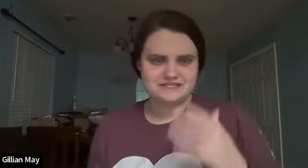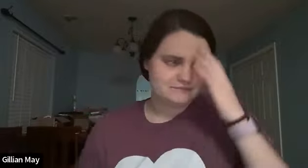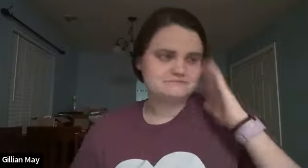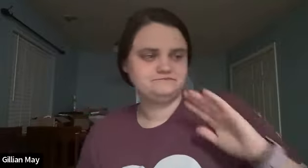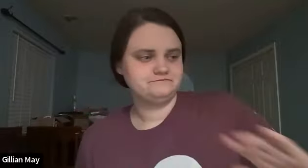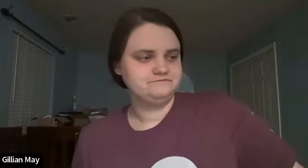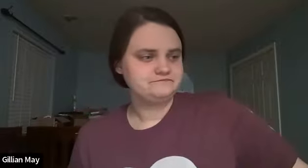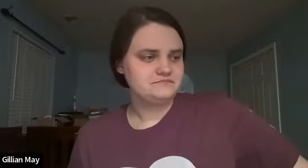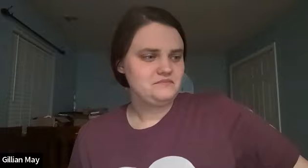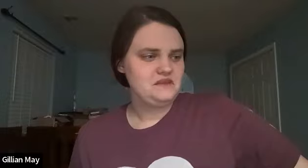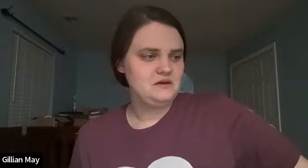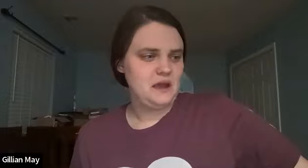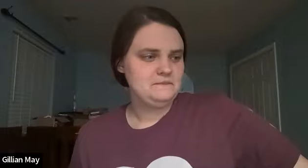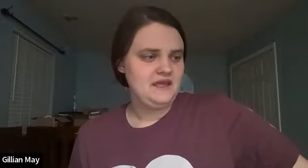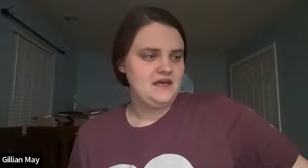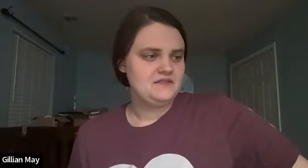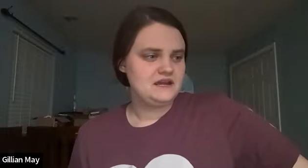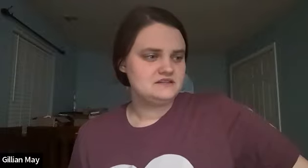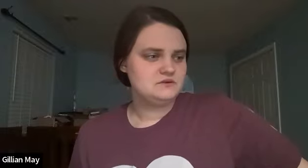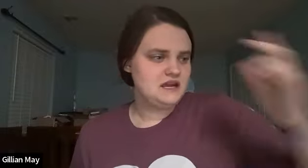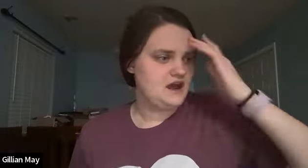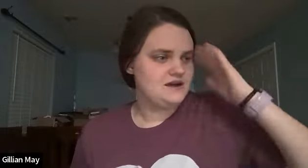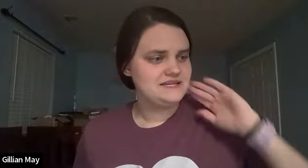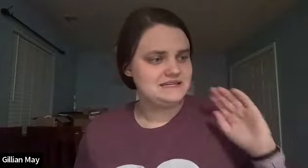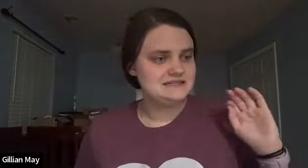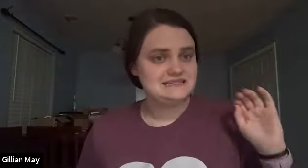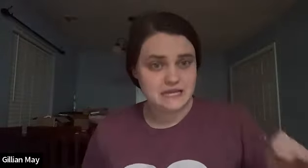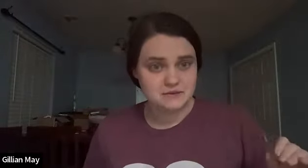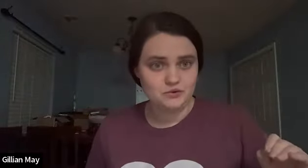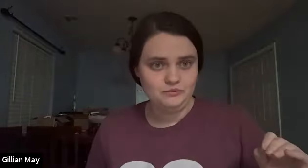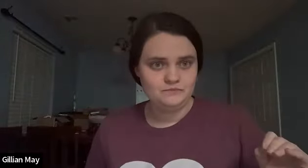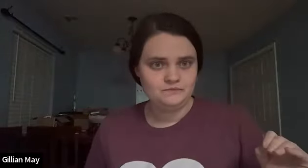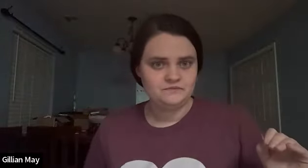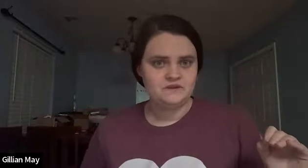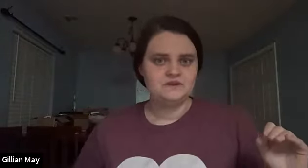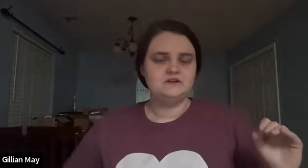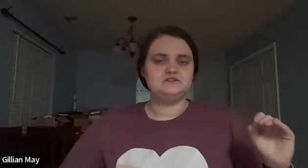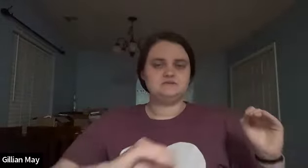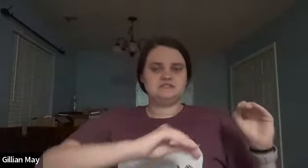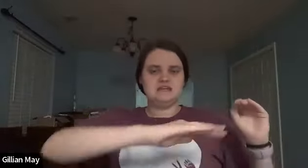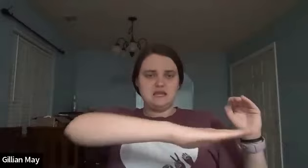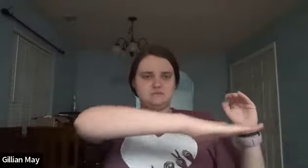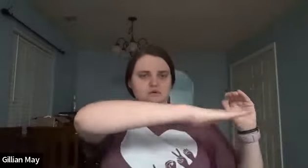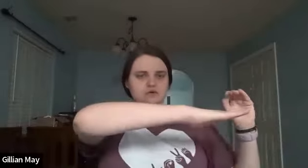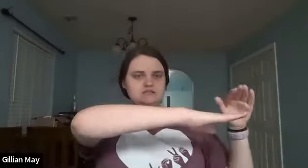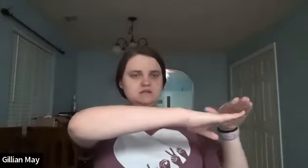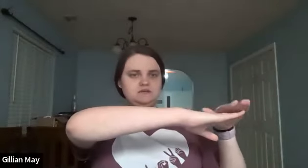crazy. Okay. The next one I have is table. So table is going to be